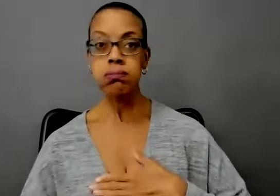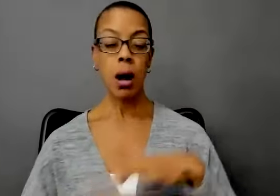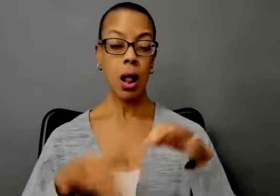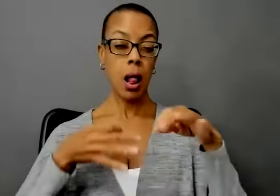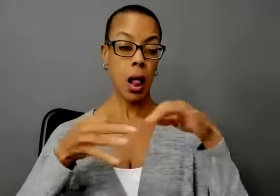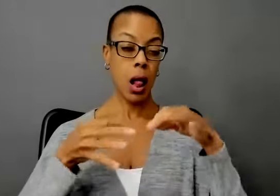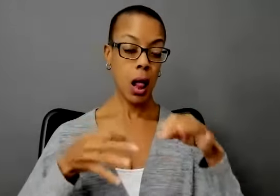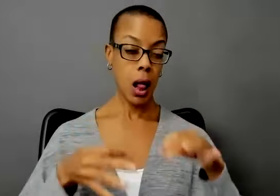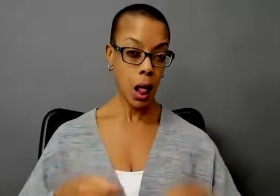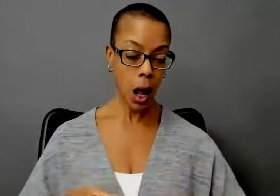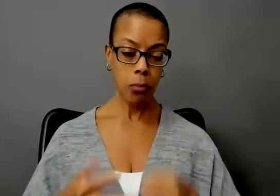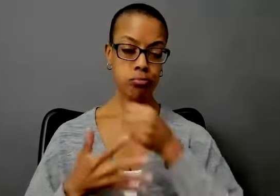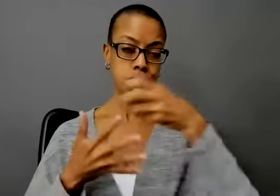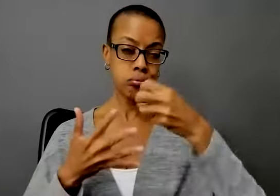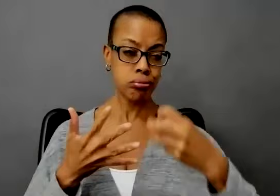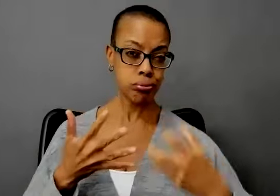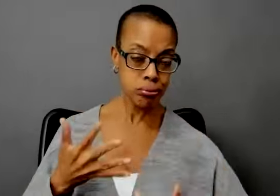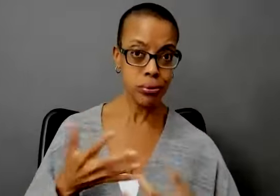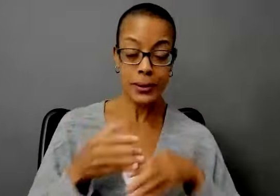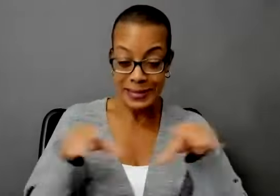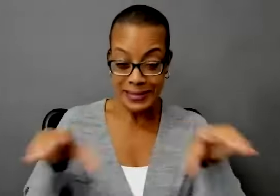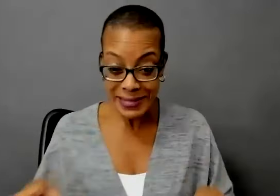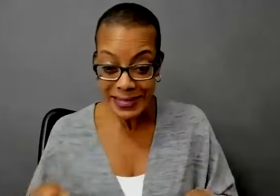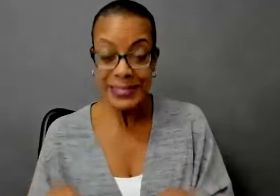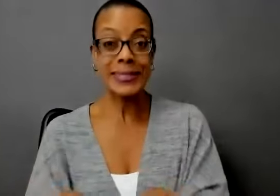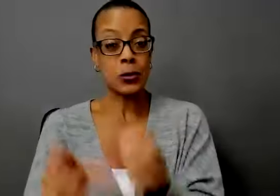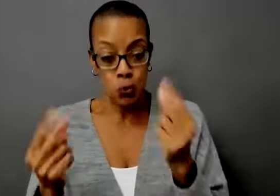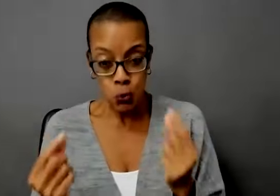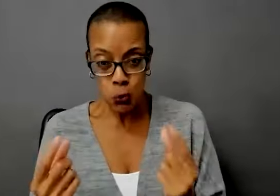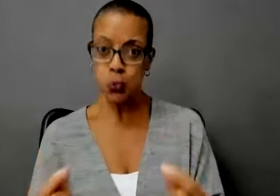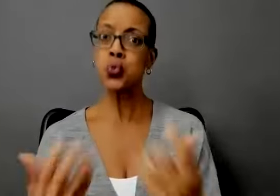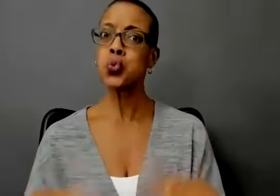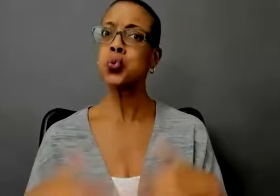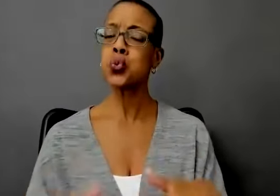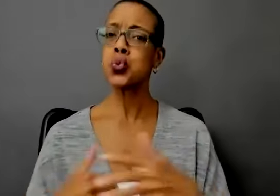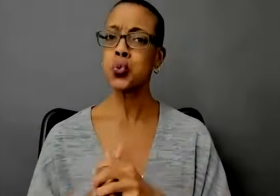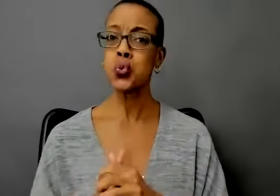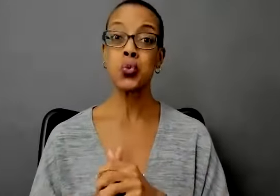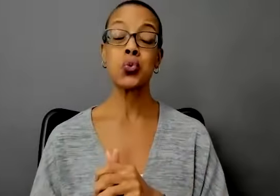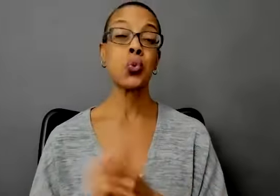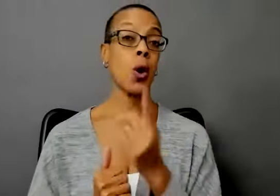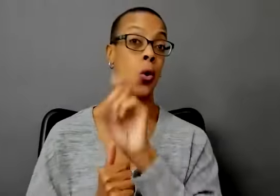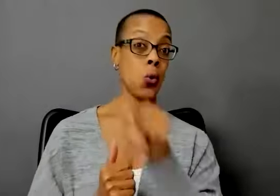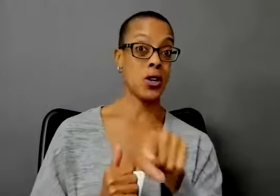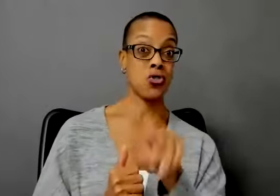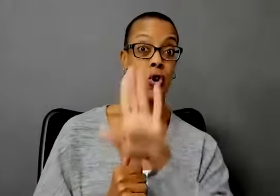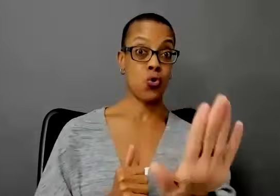terms of the behind the scenes, right, of organizing. There's a question if you can share some of those templates that you use to get